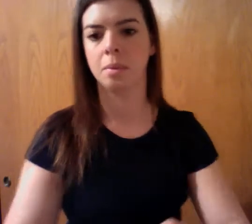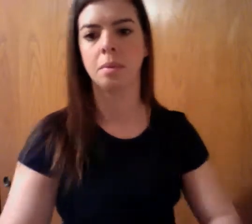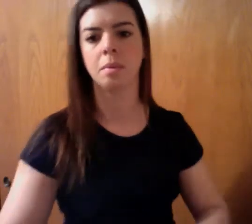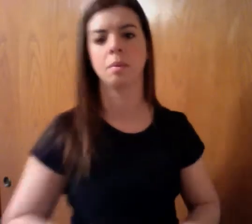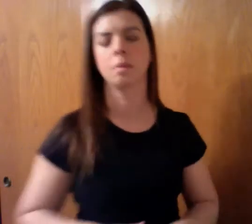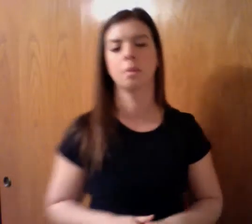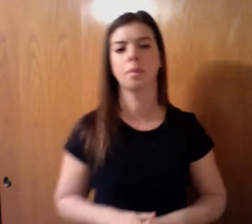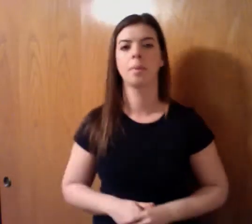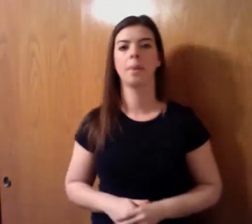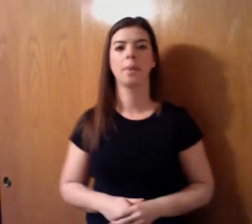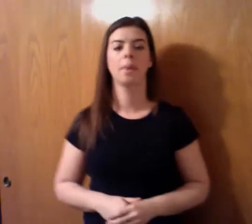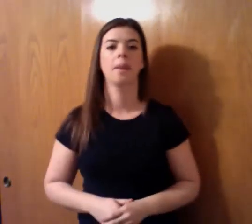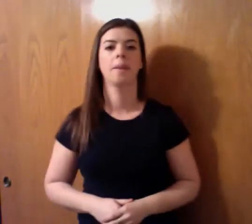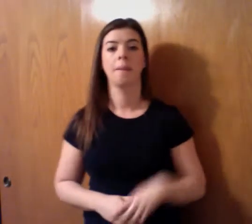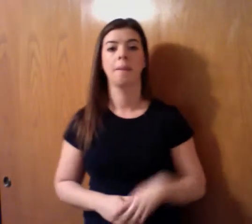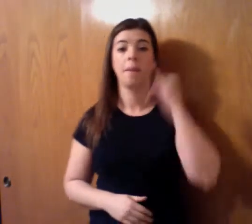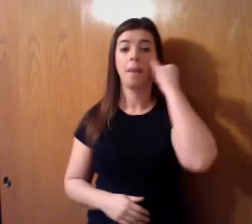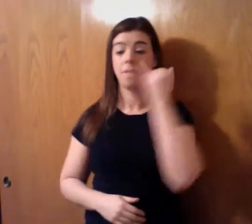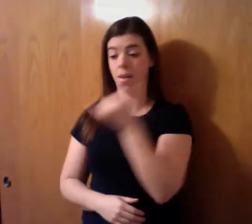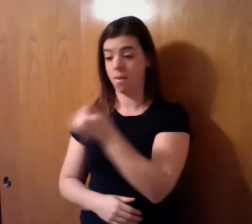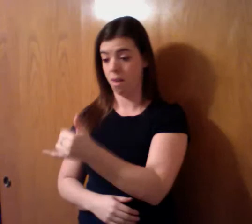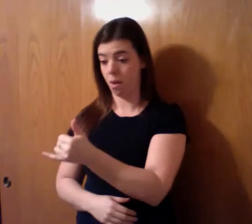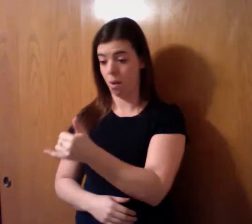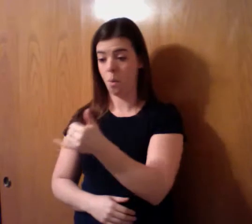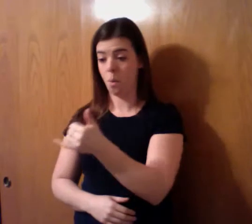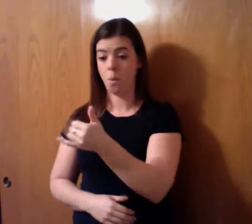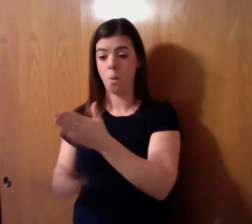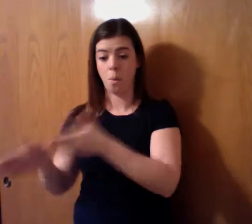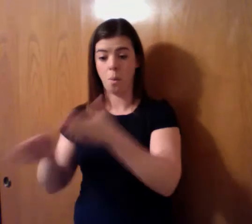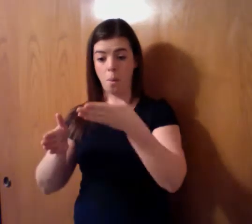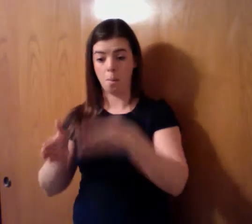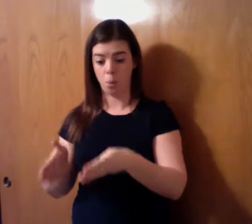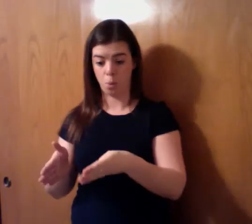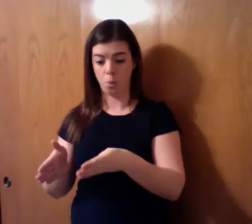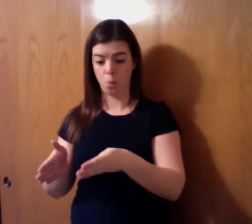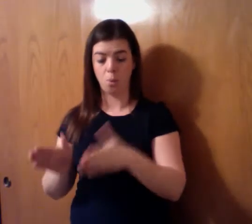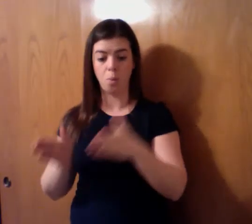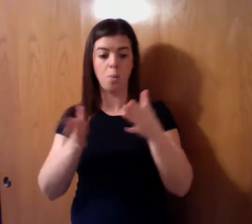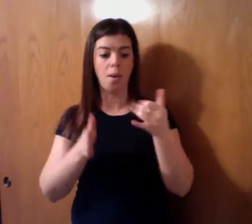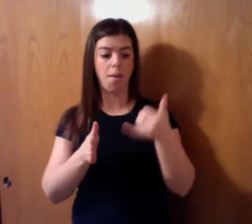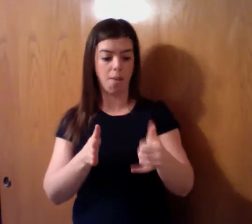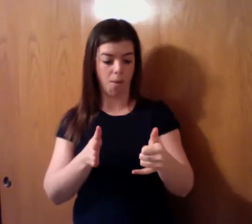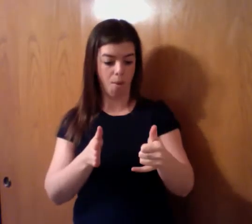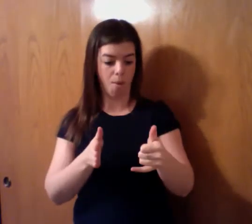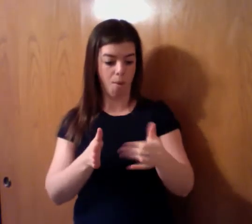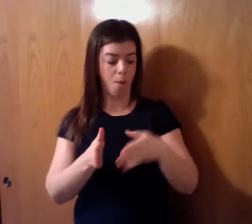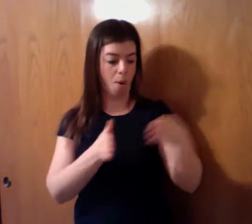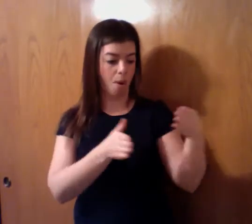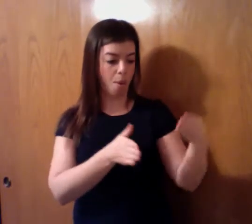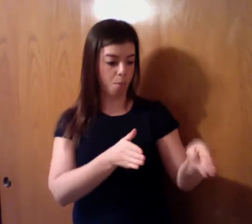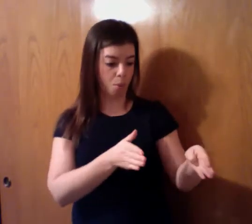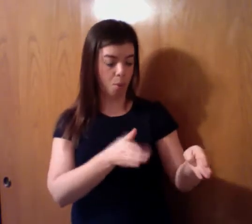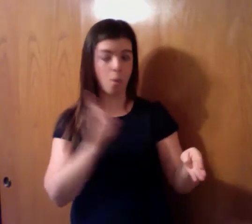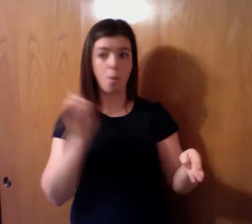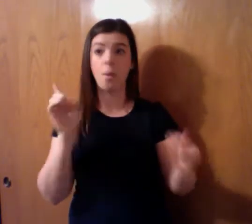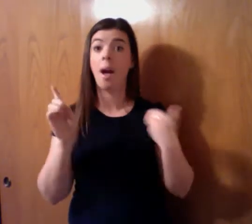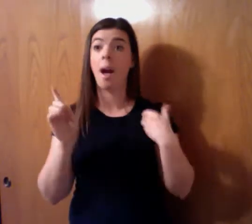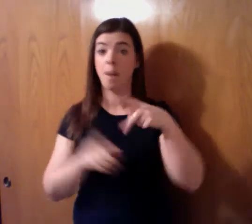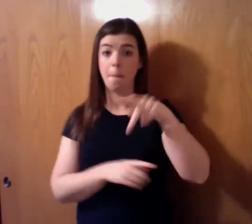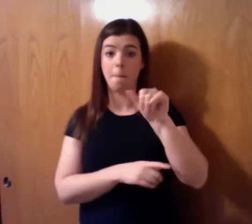So if I did yellow, and then I did blue, and then I did yellow, and then I did blue, do I have a pattern?